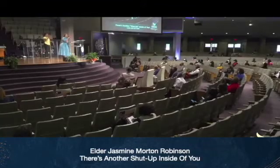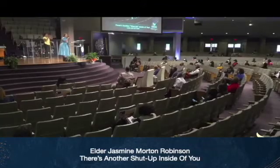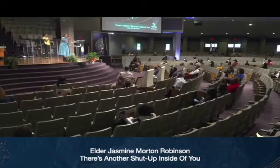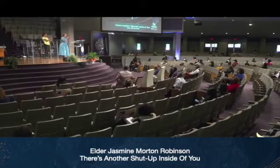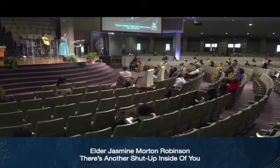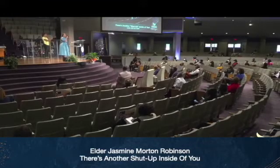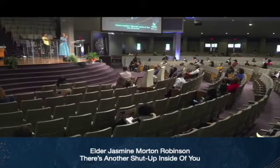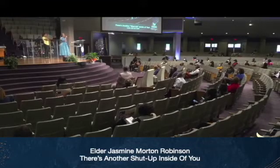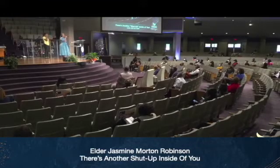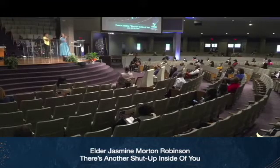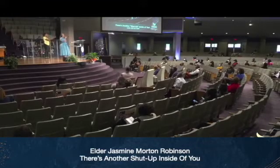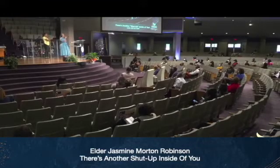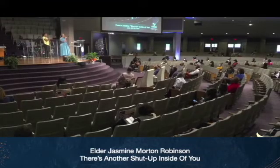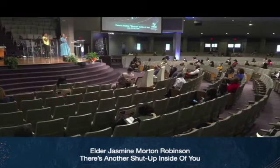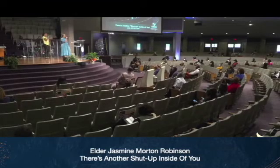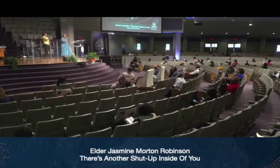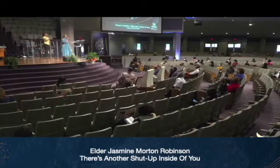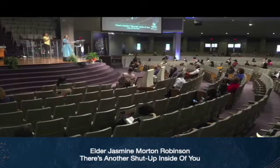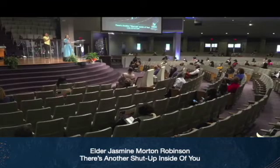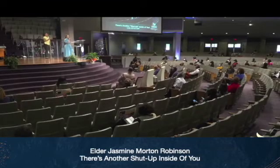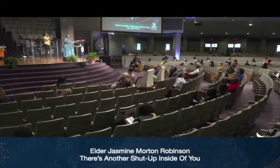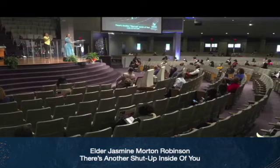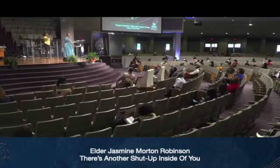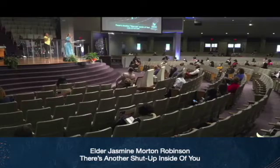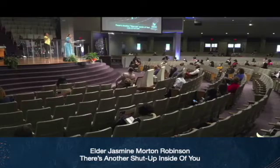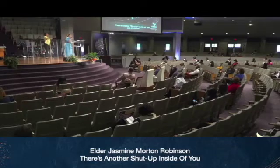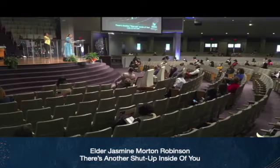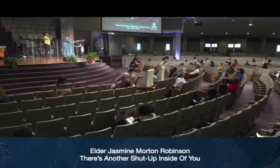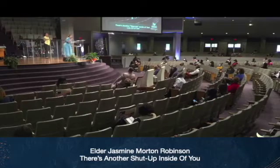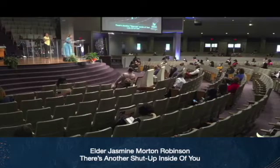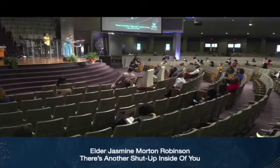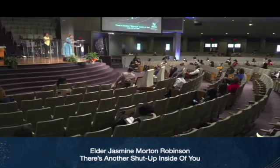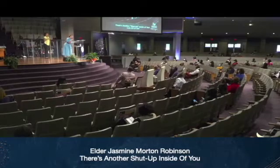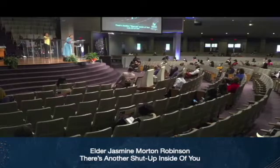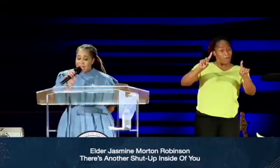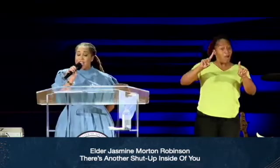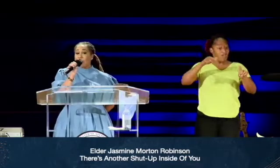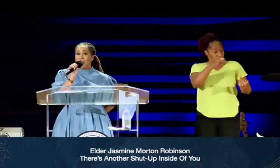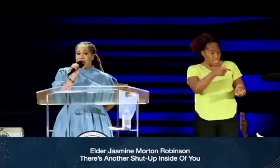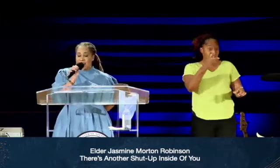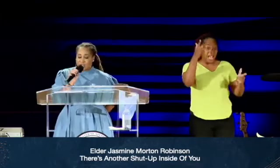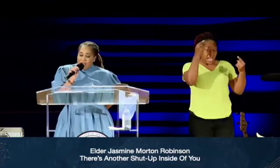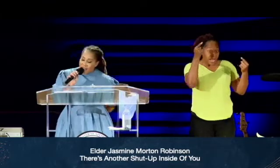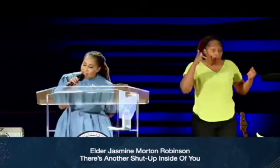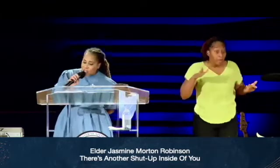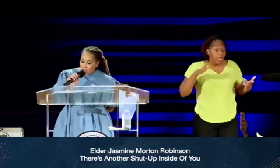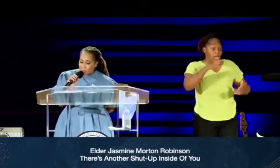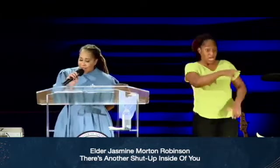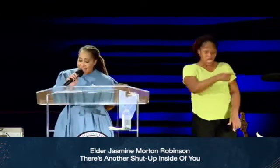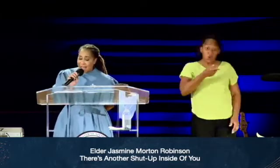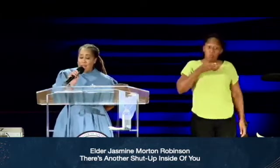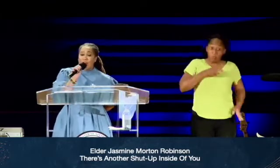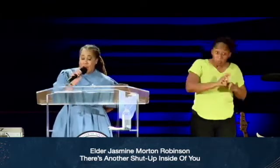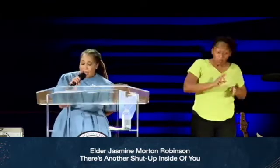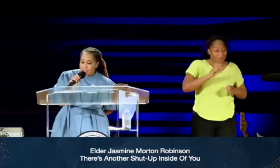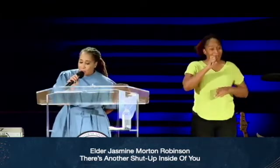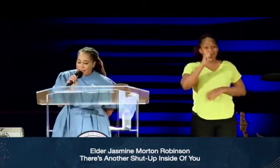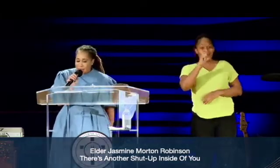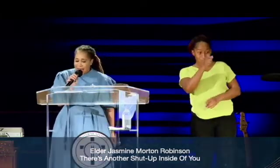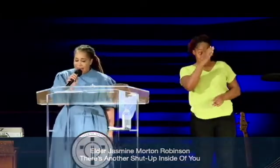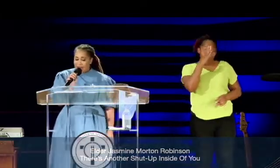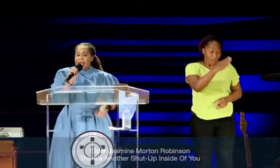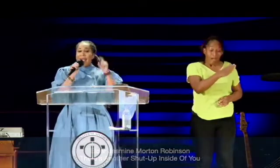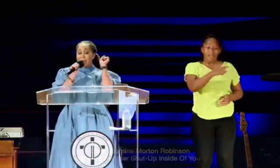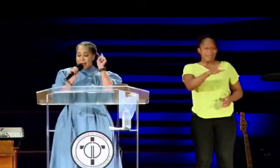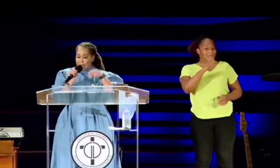blunt. It's impolite. It's bad-mannered. But the enemy is rude. He's blunt, he's impolite, and he's